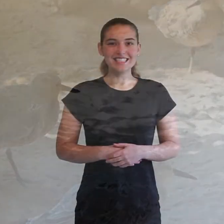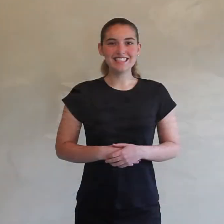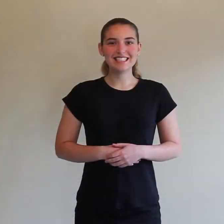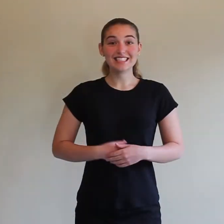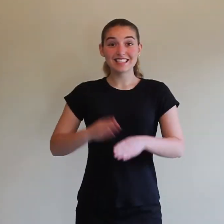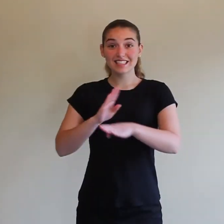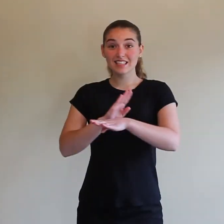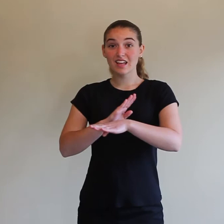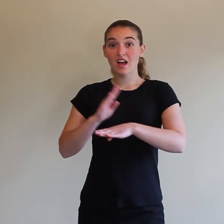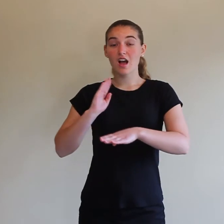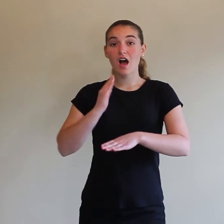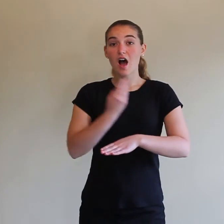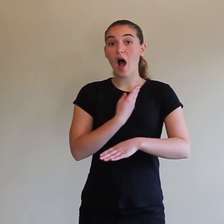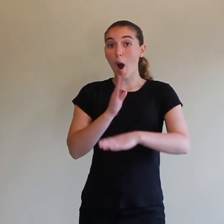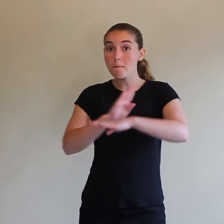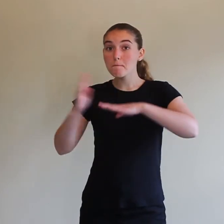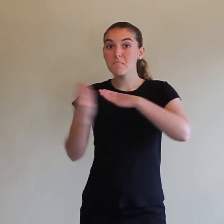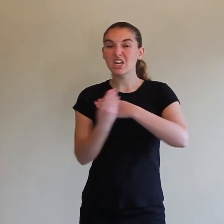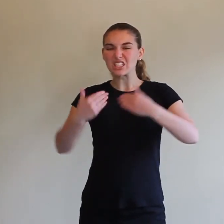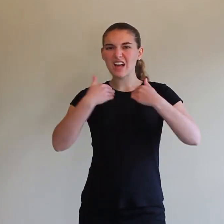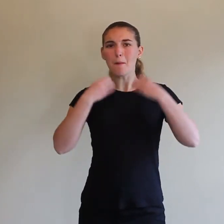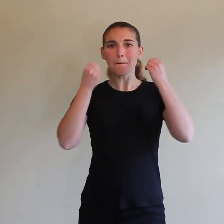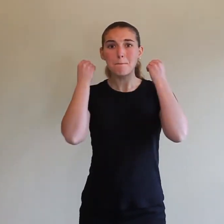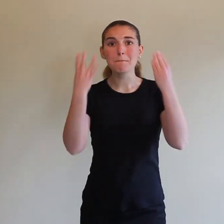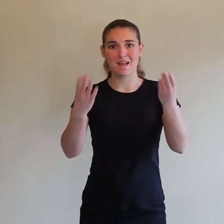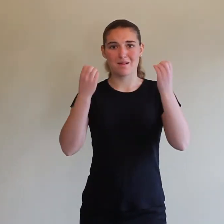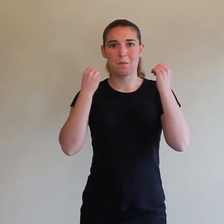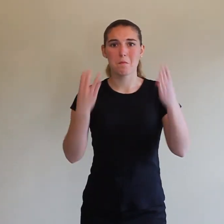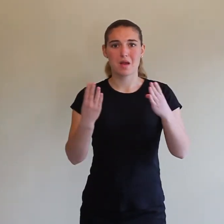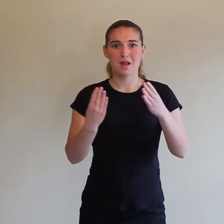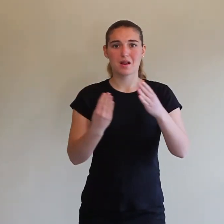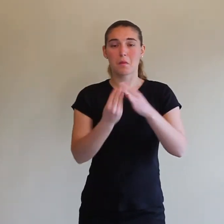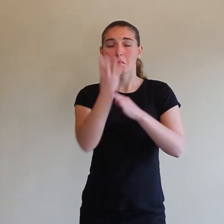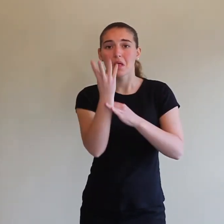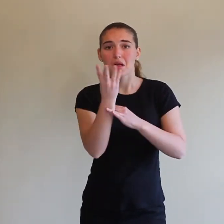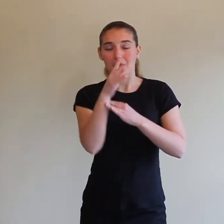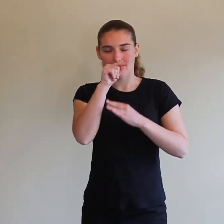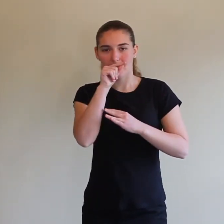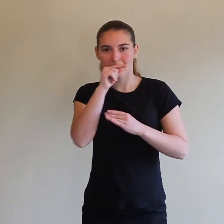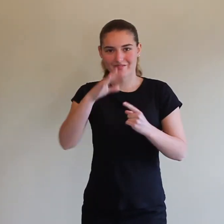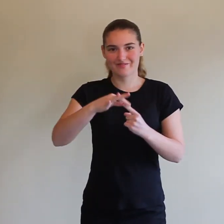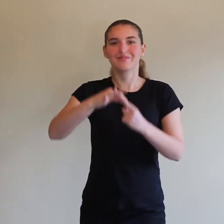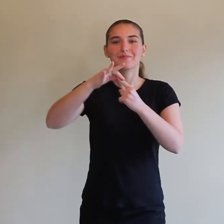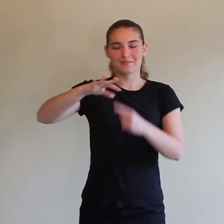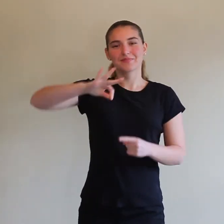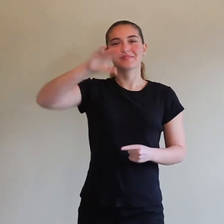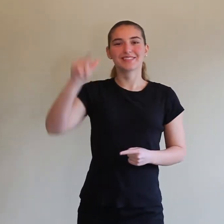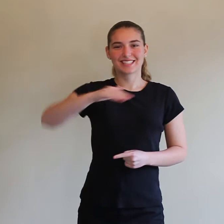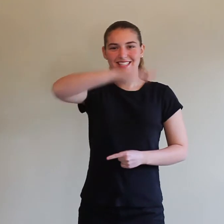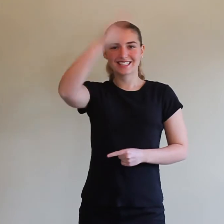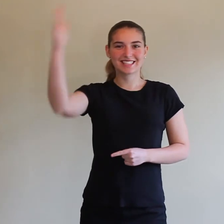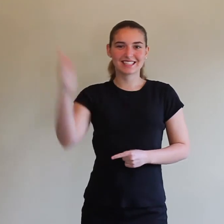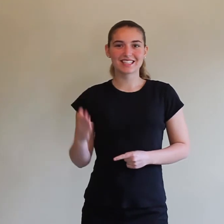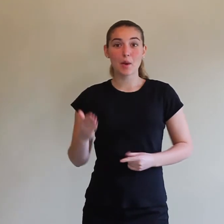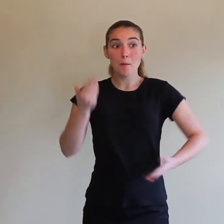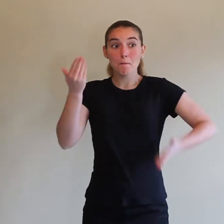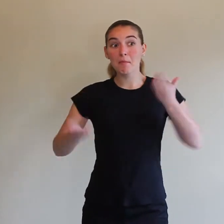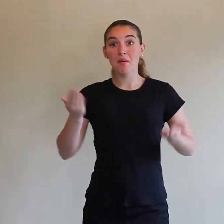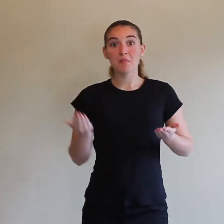Our beach is home to many native plant and bird species commonly found along the Florida coasts. You may even be lucky enough